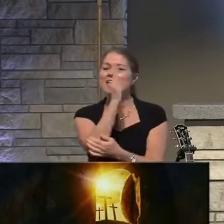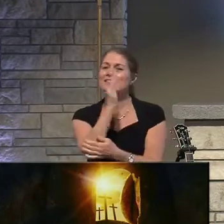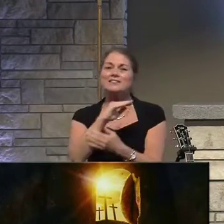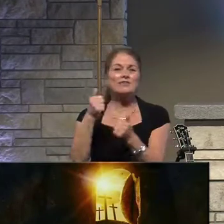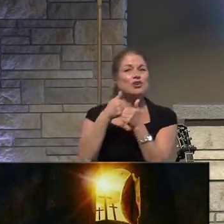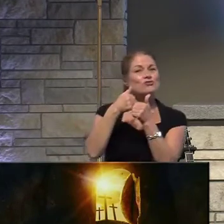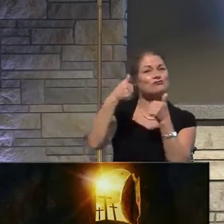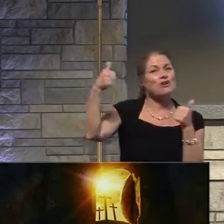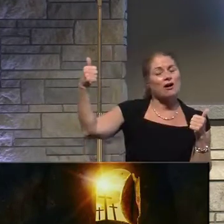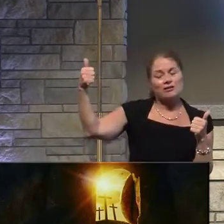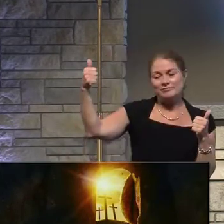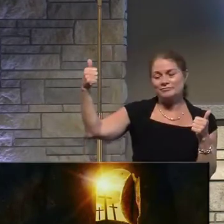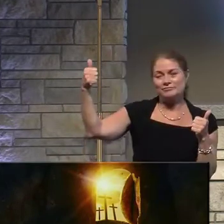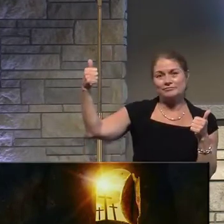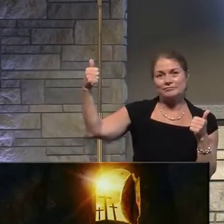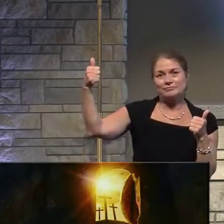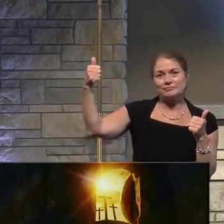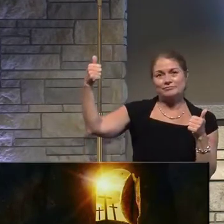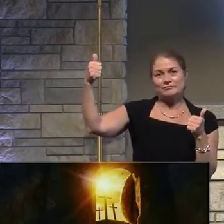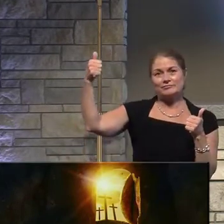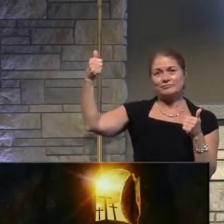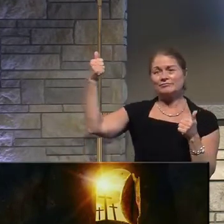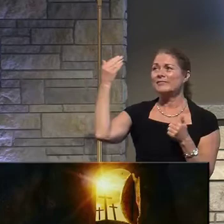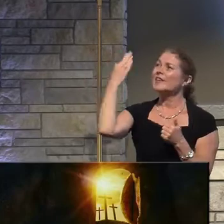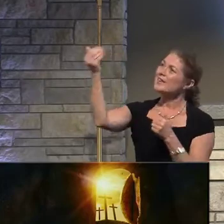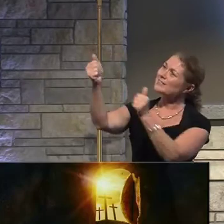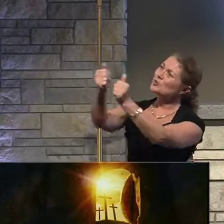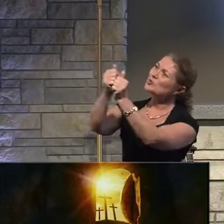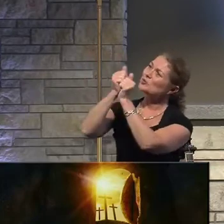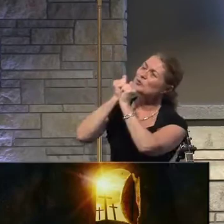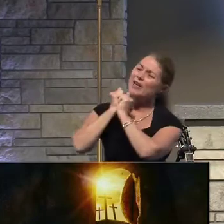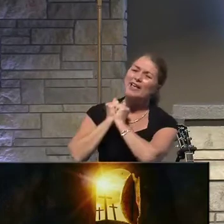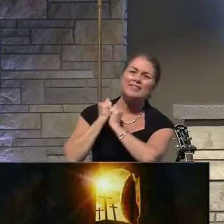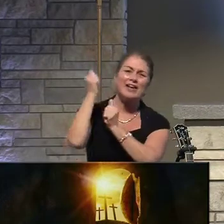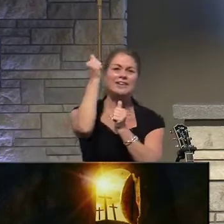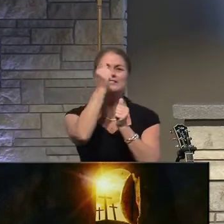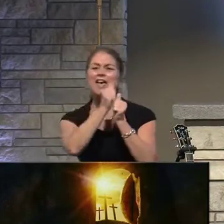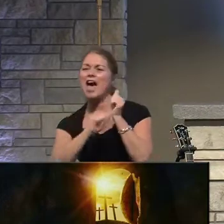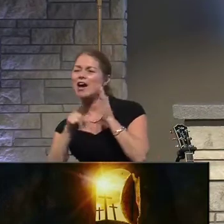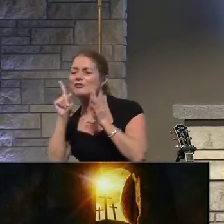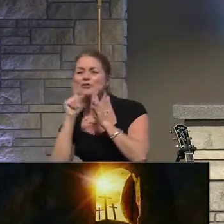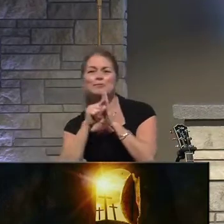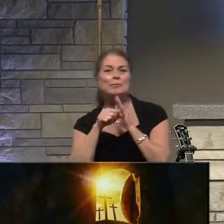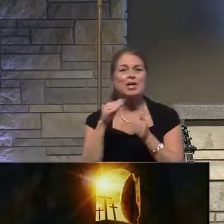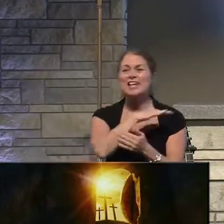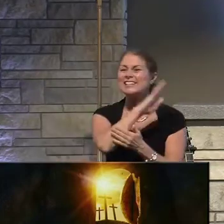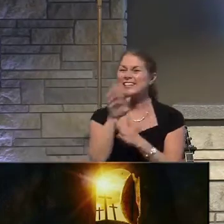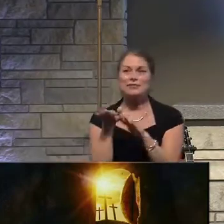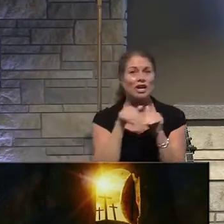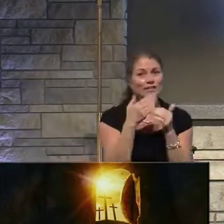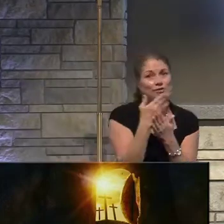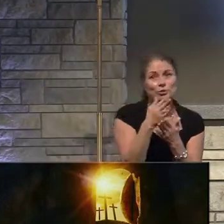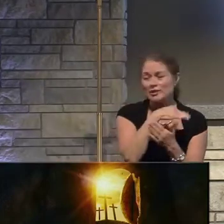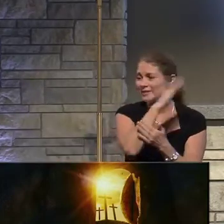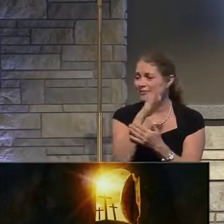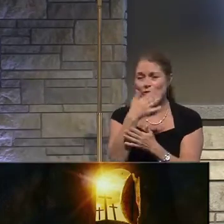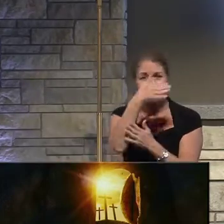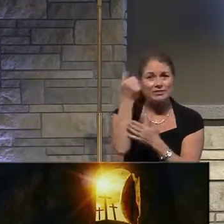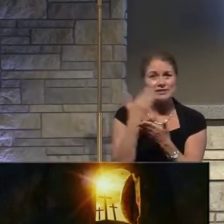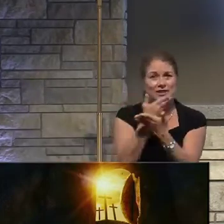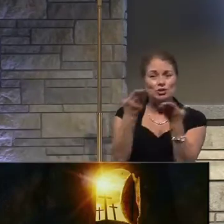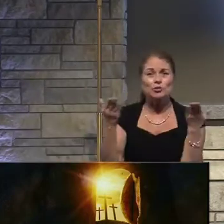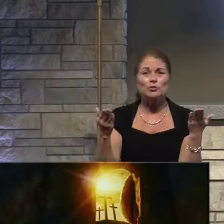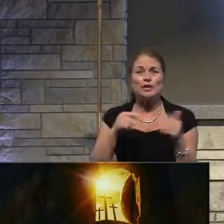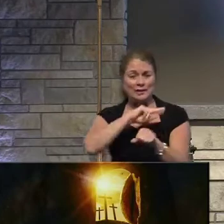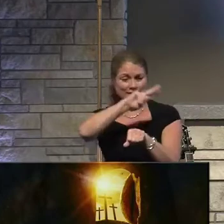far from us. He is right there with us every step of the way. Never will I leave you. Never will I forsake you. And